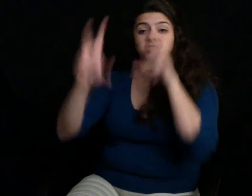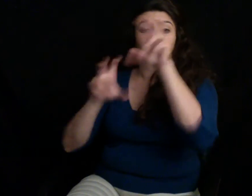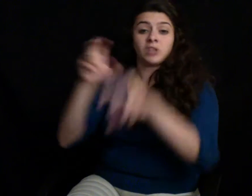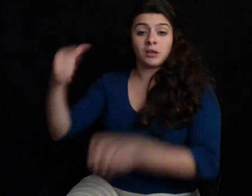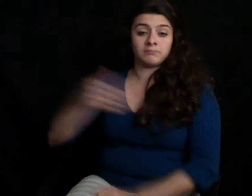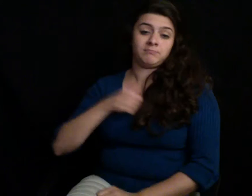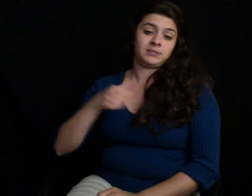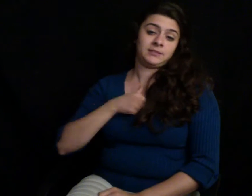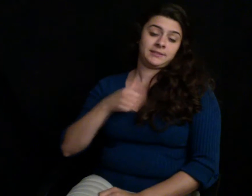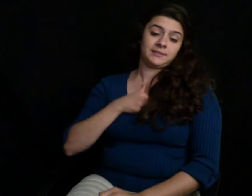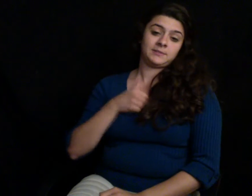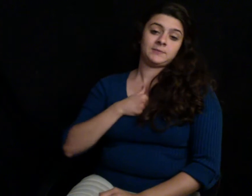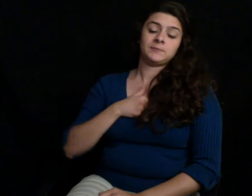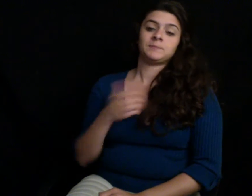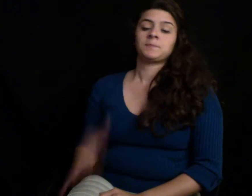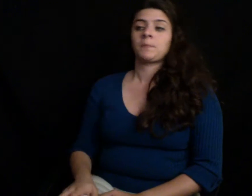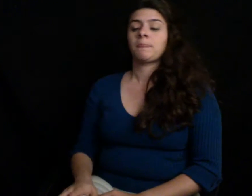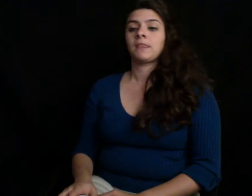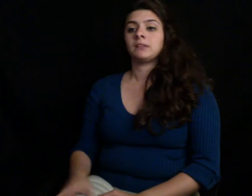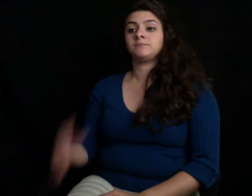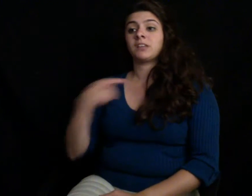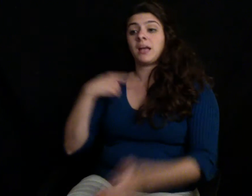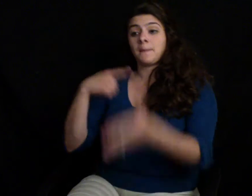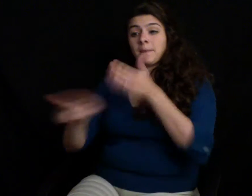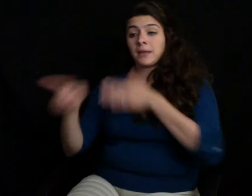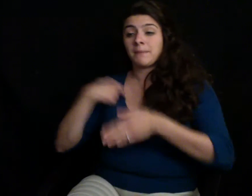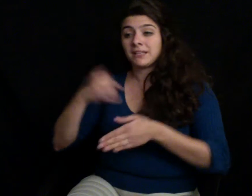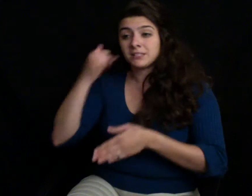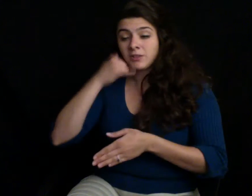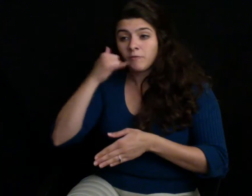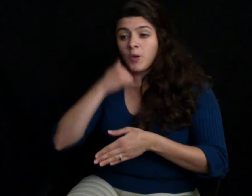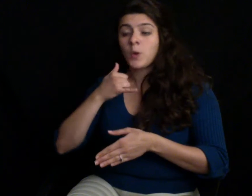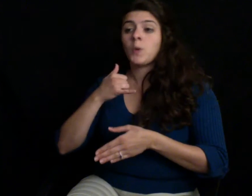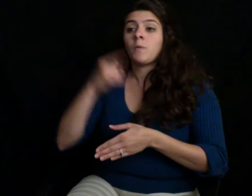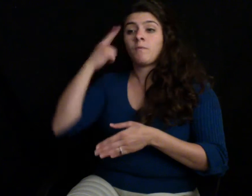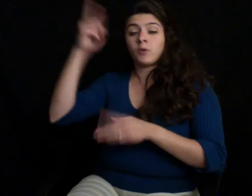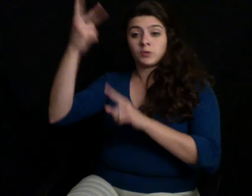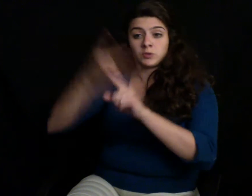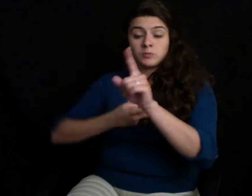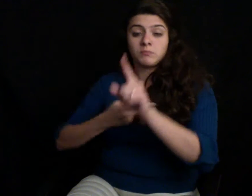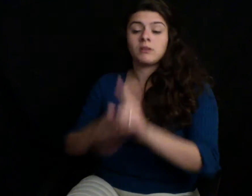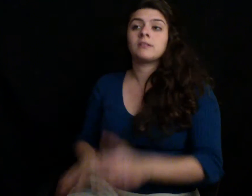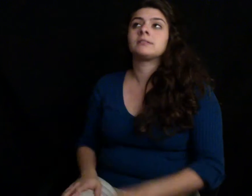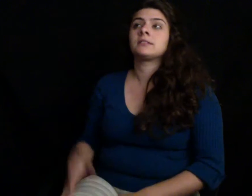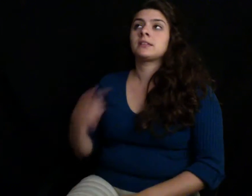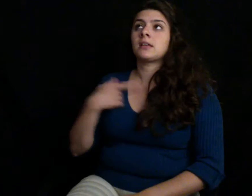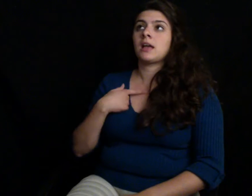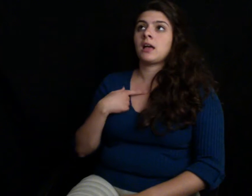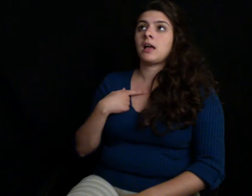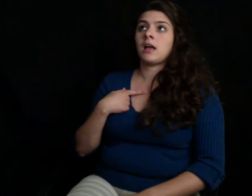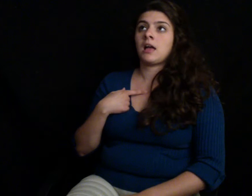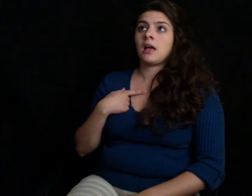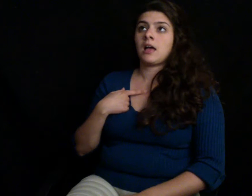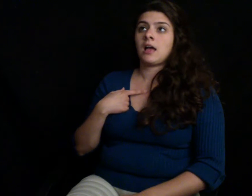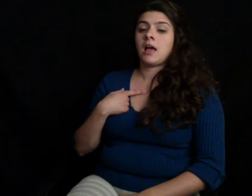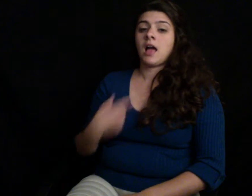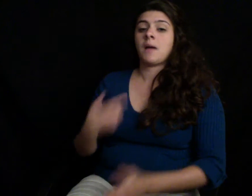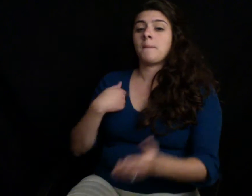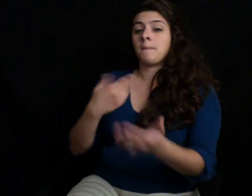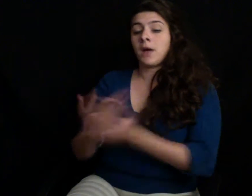amp and a keyboard. I paid my cell phone bill for 2 months, and I bought 2 dope outfits. I called my brother up and